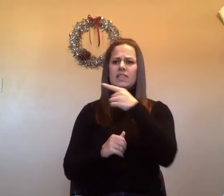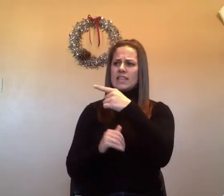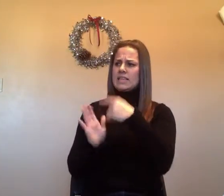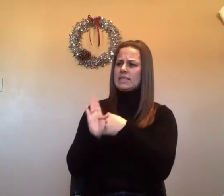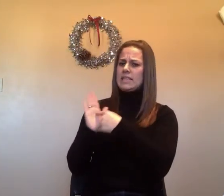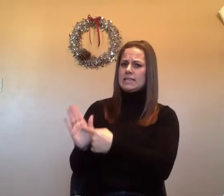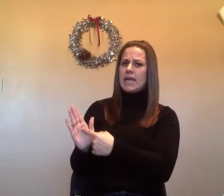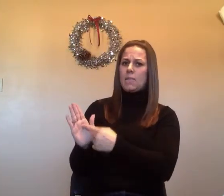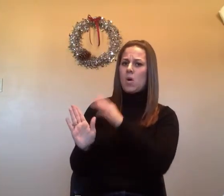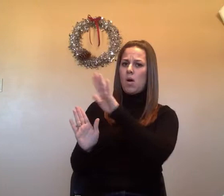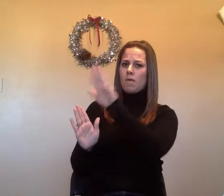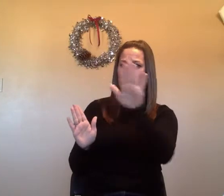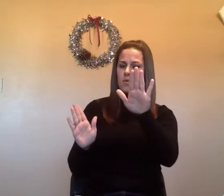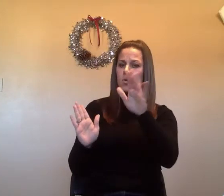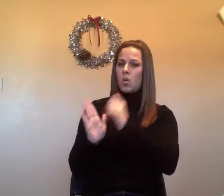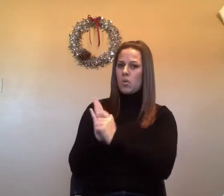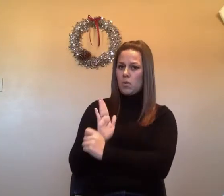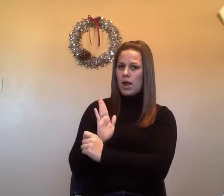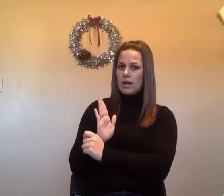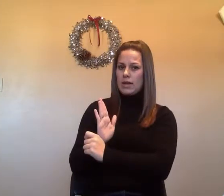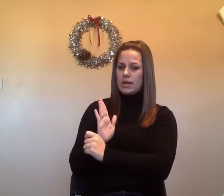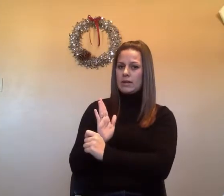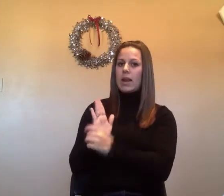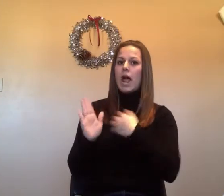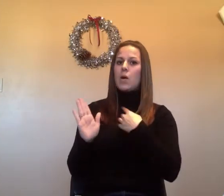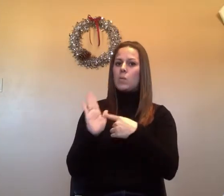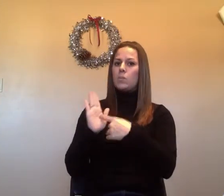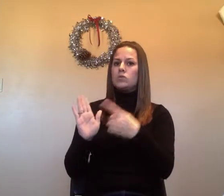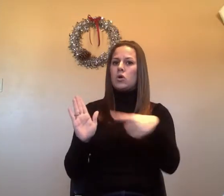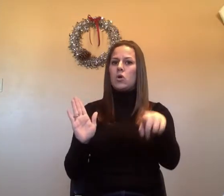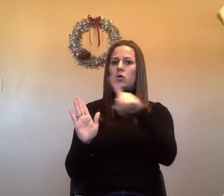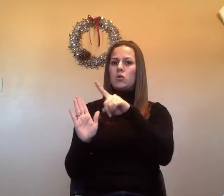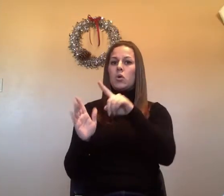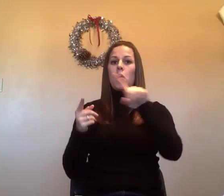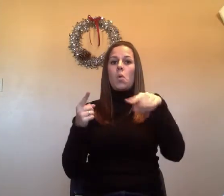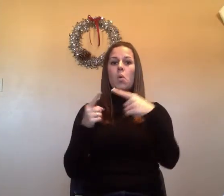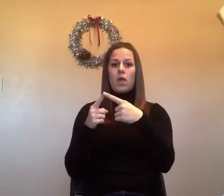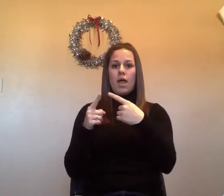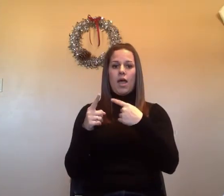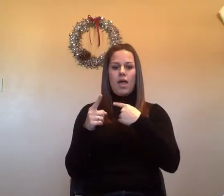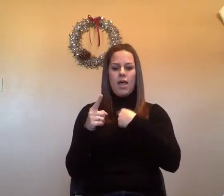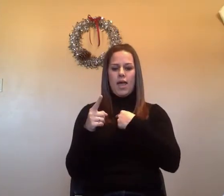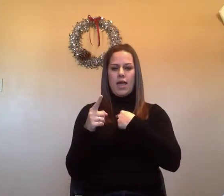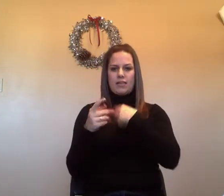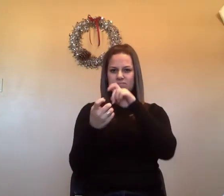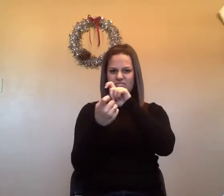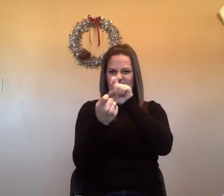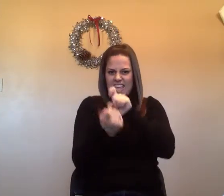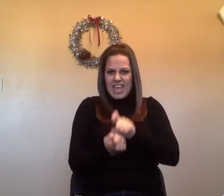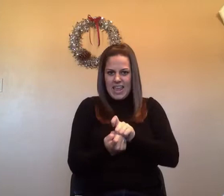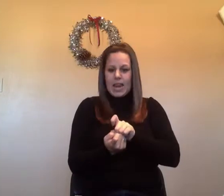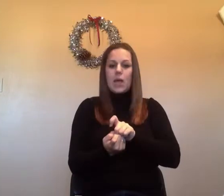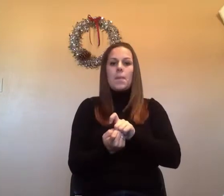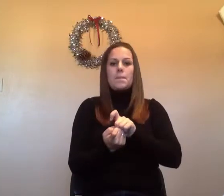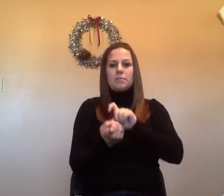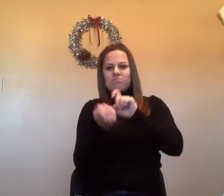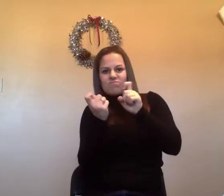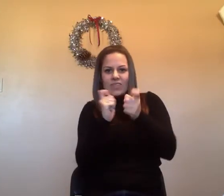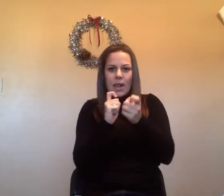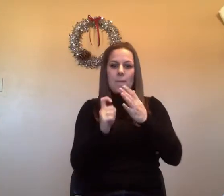I think when I edit my papers and how I make corrections. So all I ask for you guys to do at this point is I want you to listen,